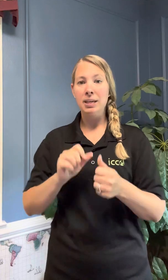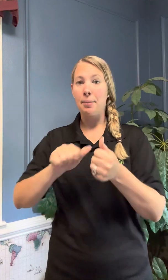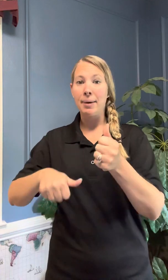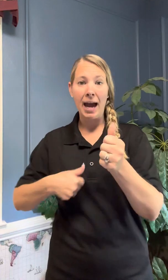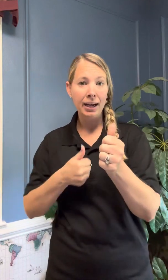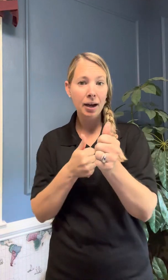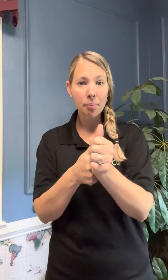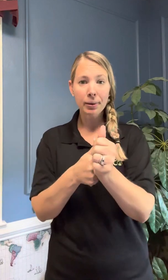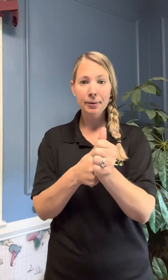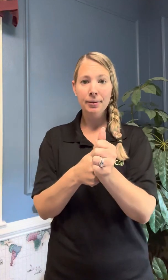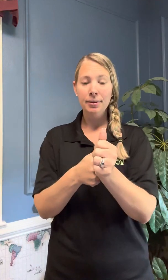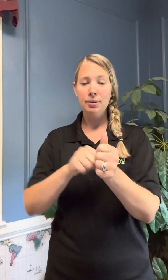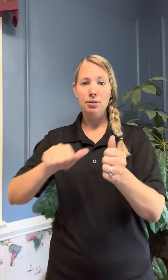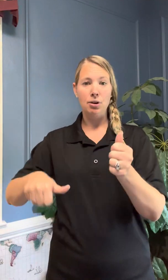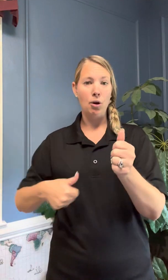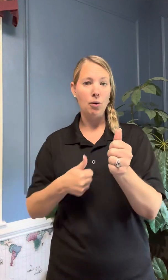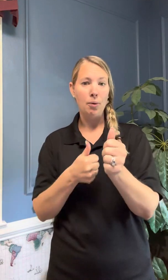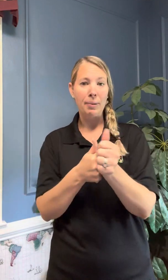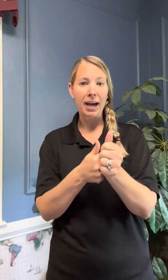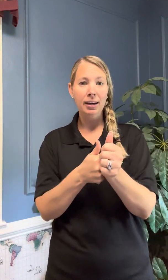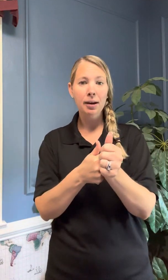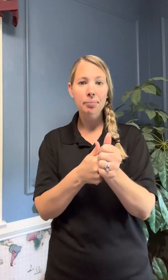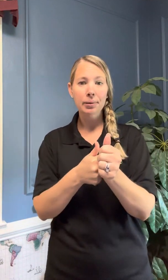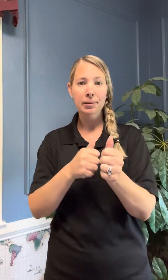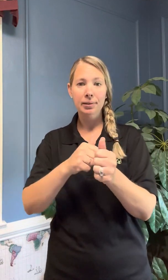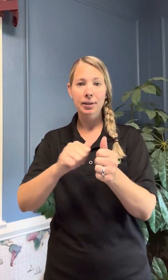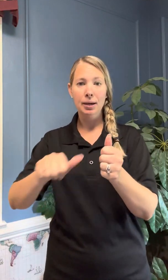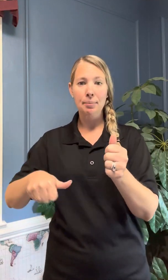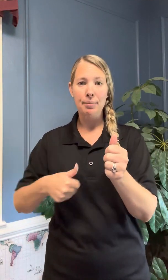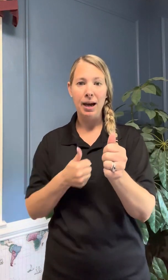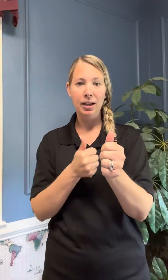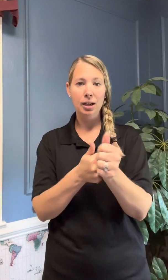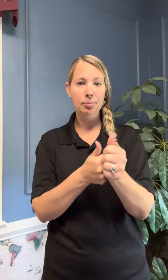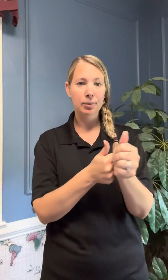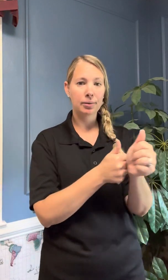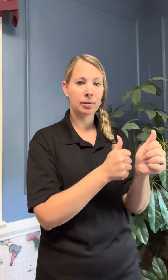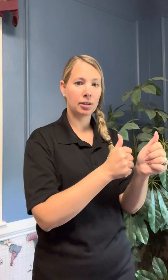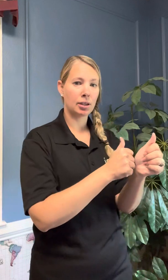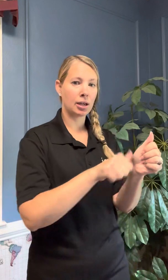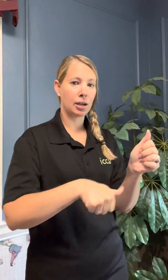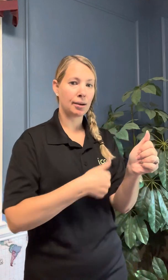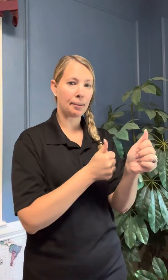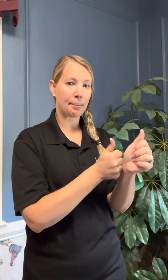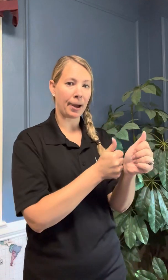a backup. So backup, backup, backup.